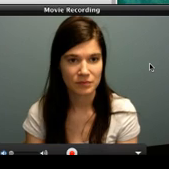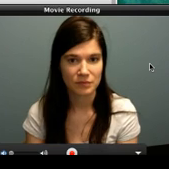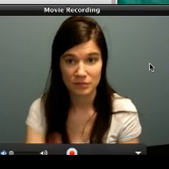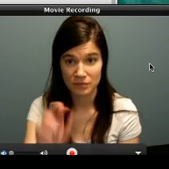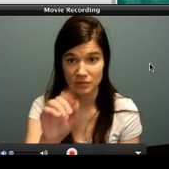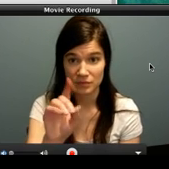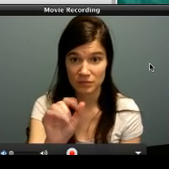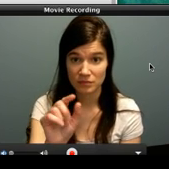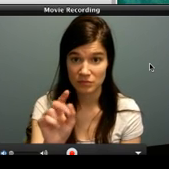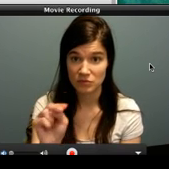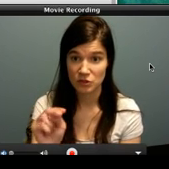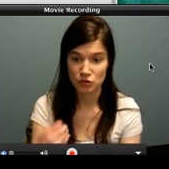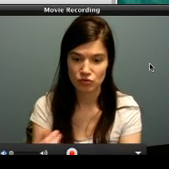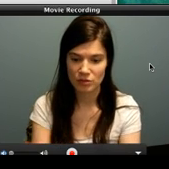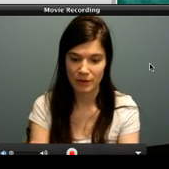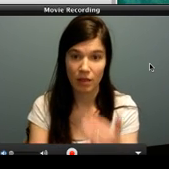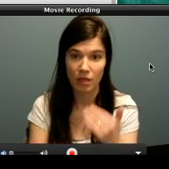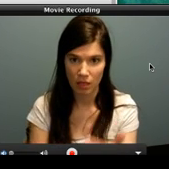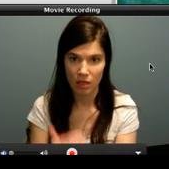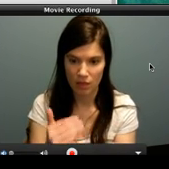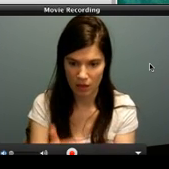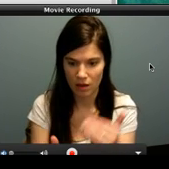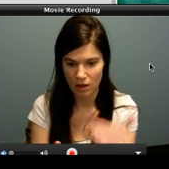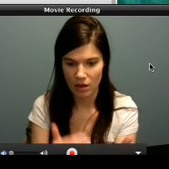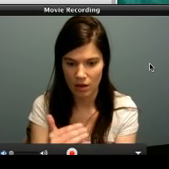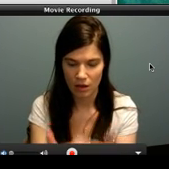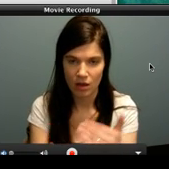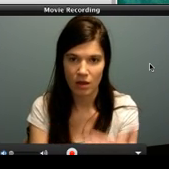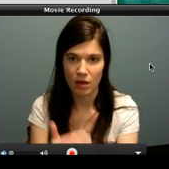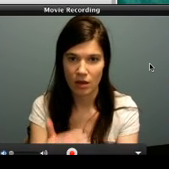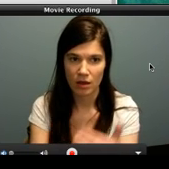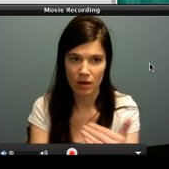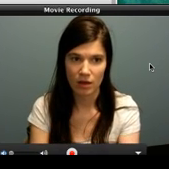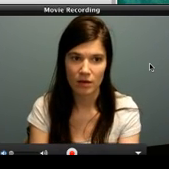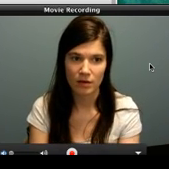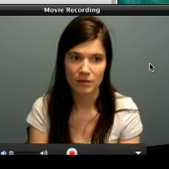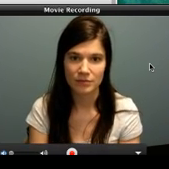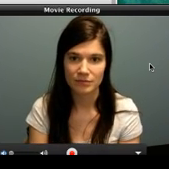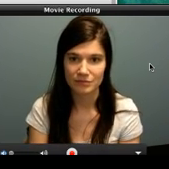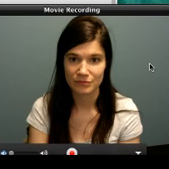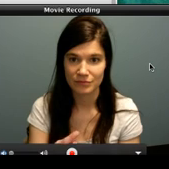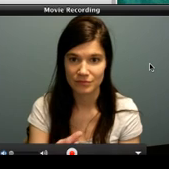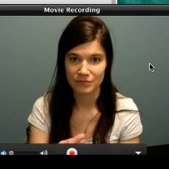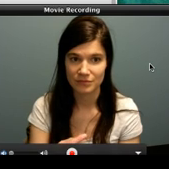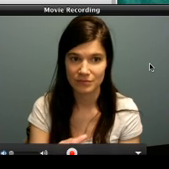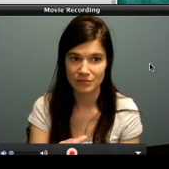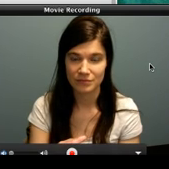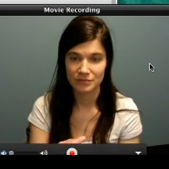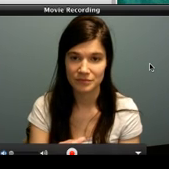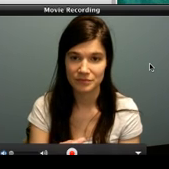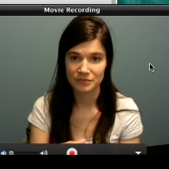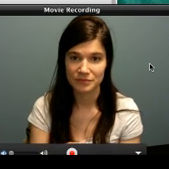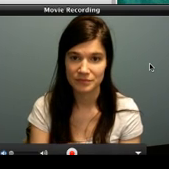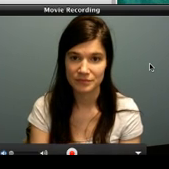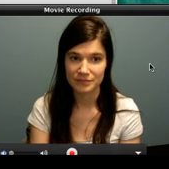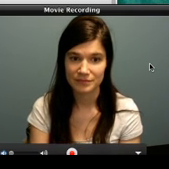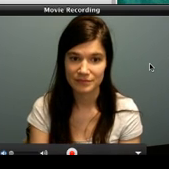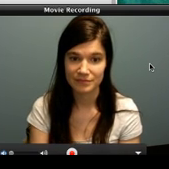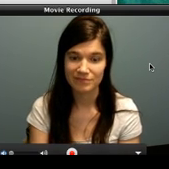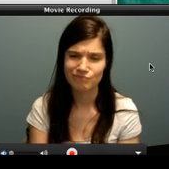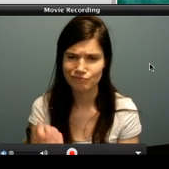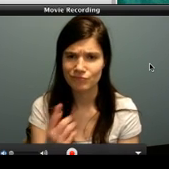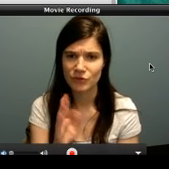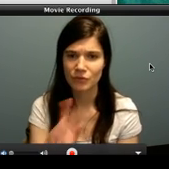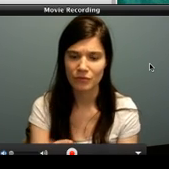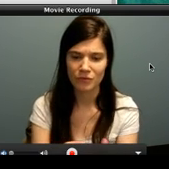Radiation treatment is a multi-step process. For external beam radiation, the first setup appointment normally takes slightly longer than